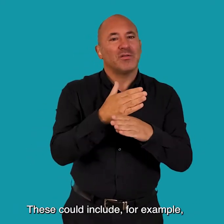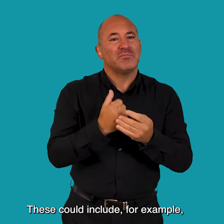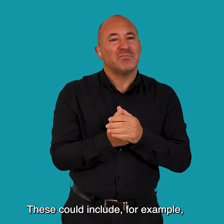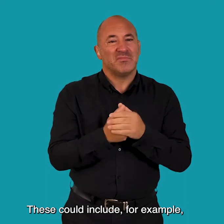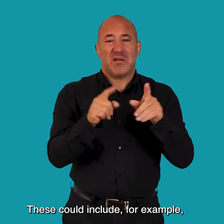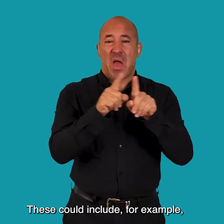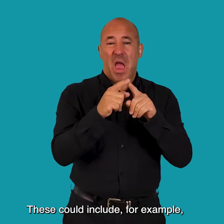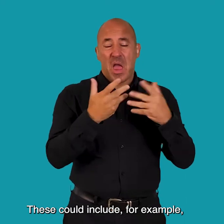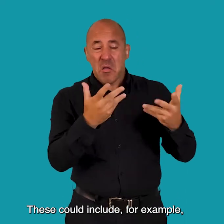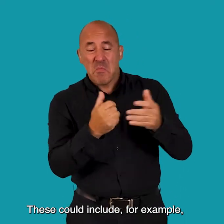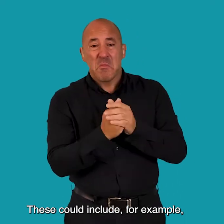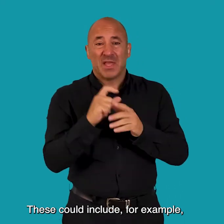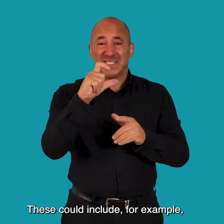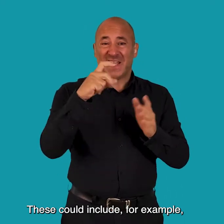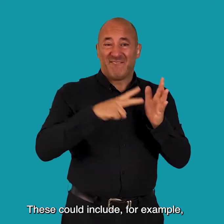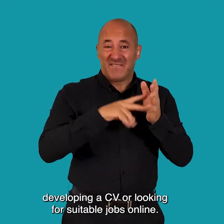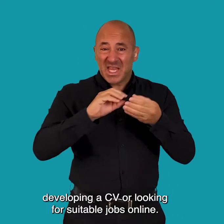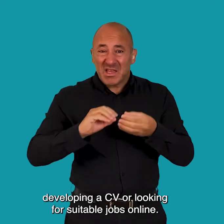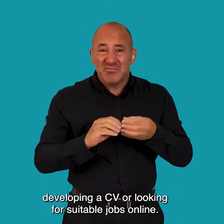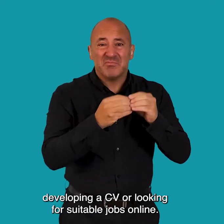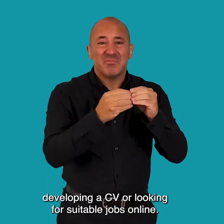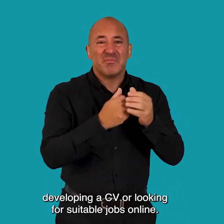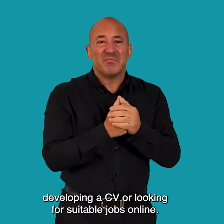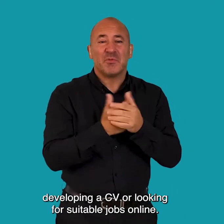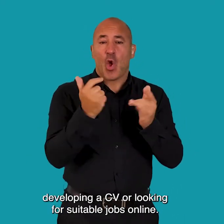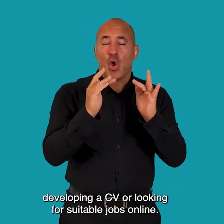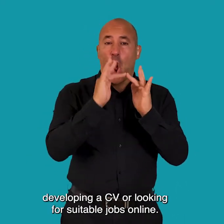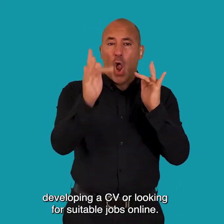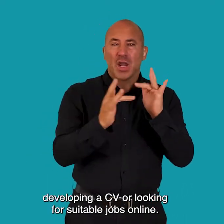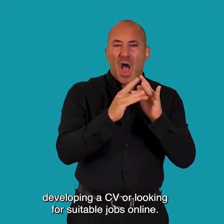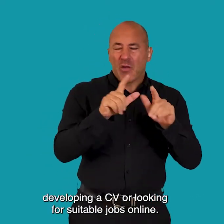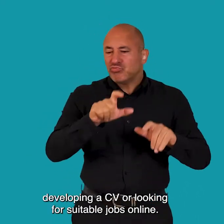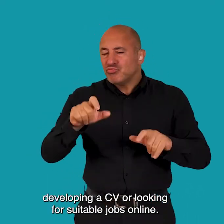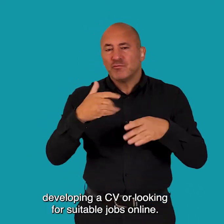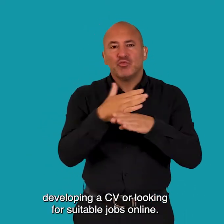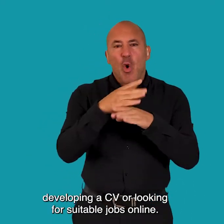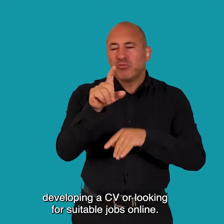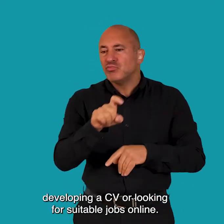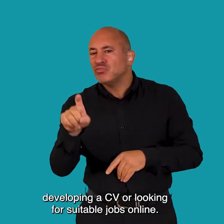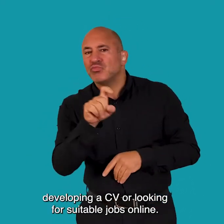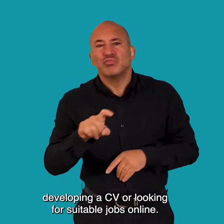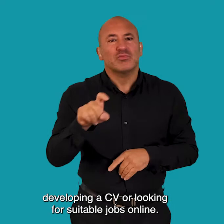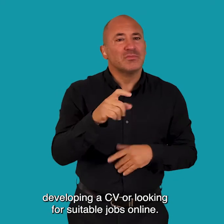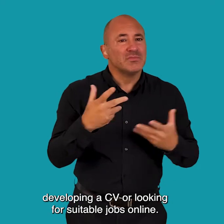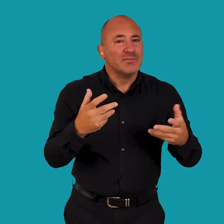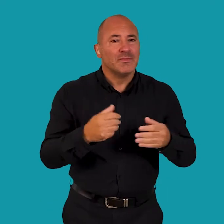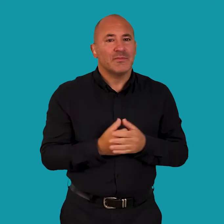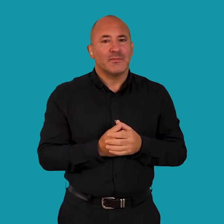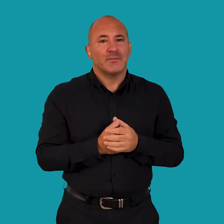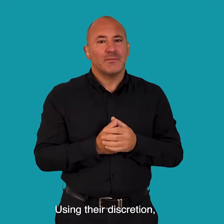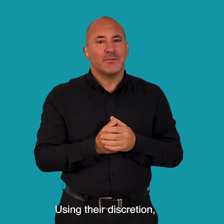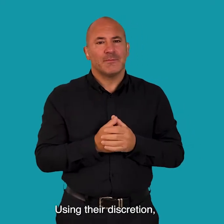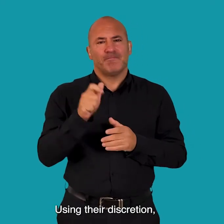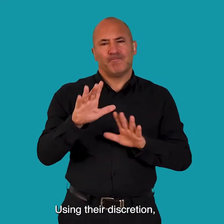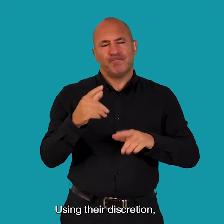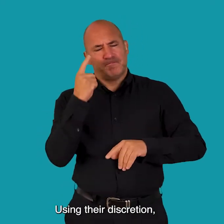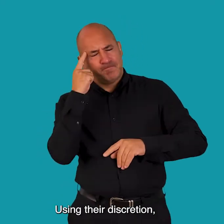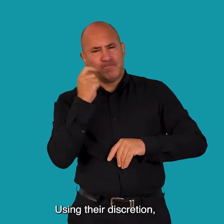could include, for example, developing a CV or looking for suitable jobs online. Using their discretion,